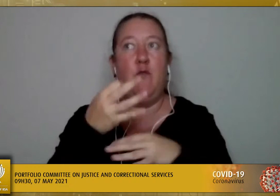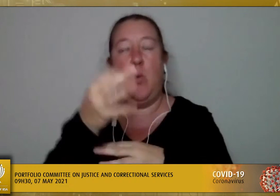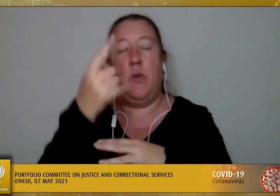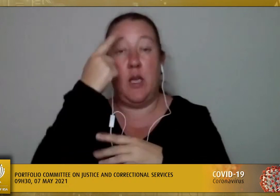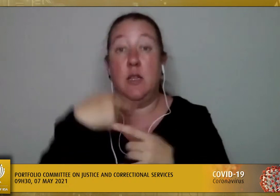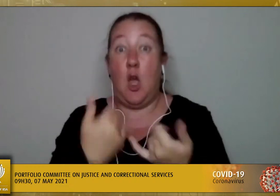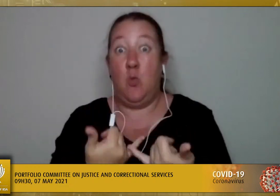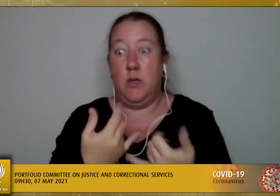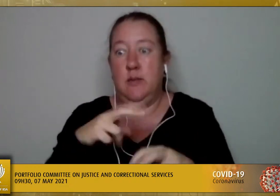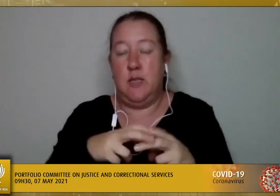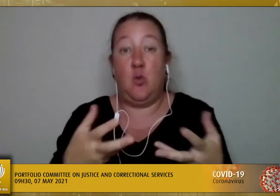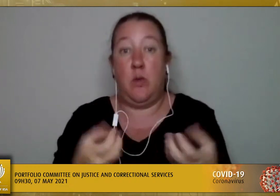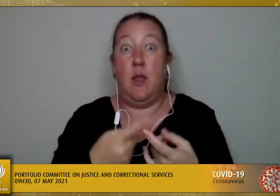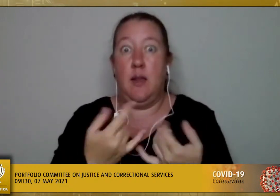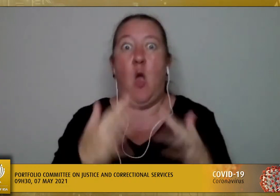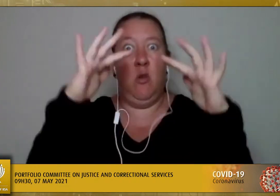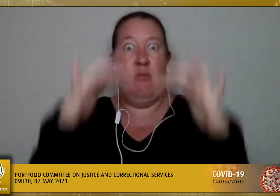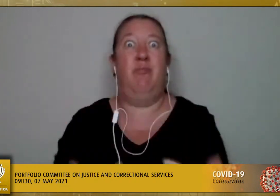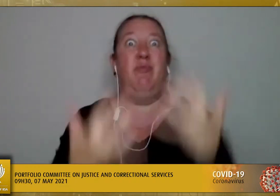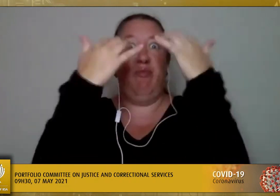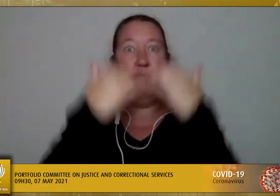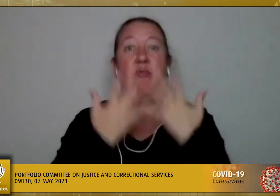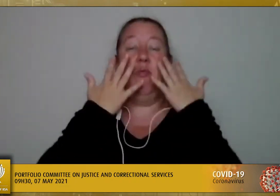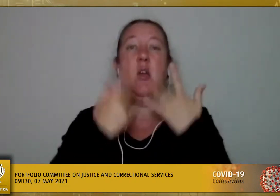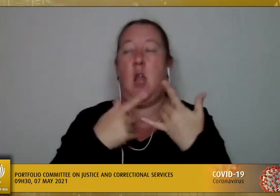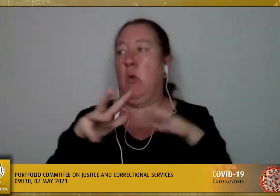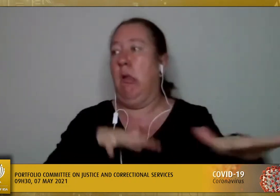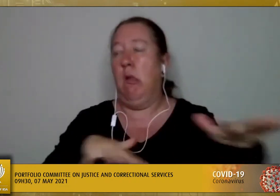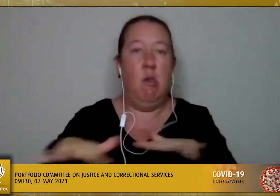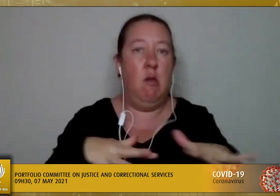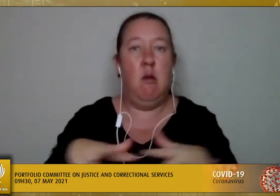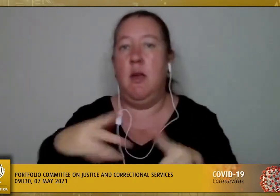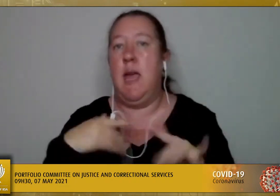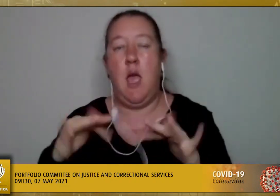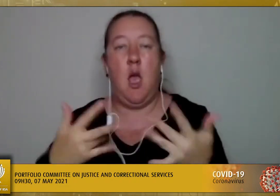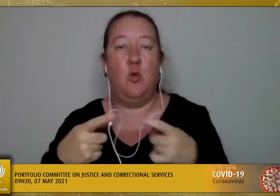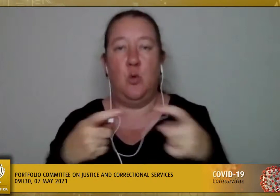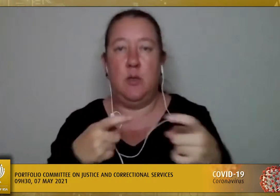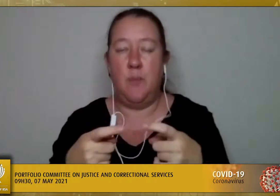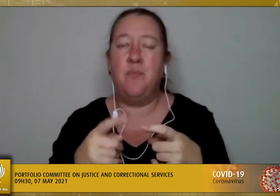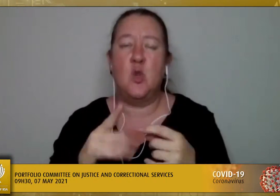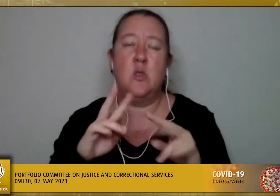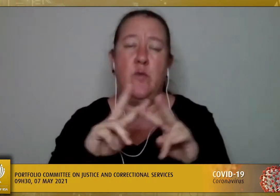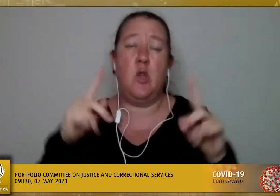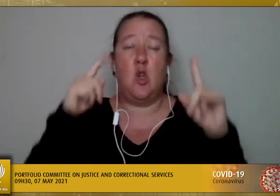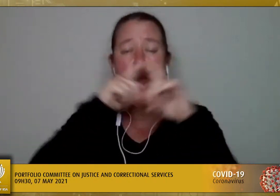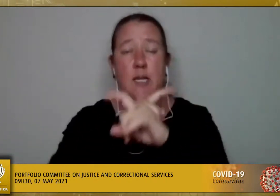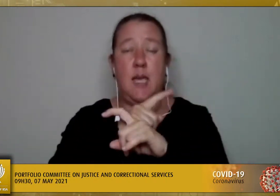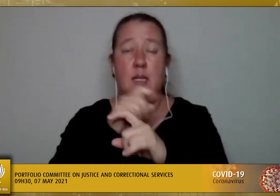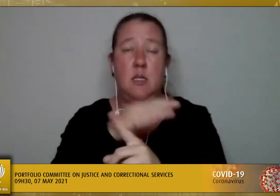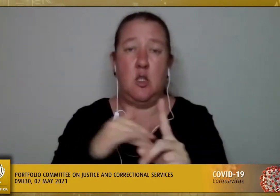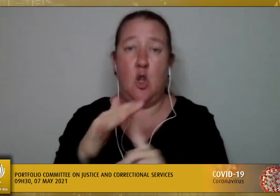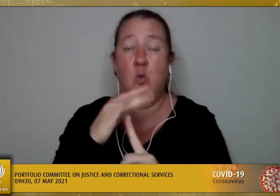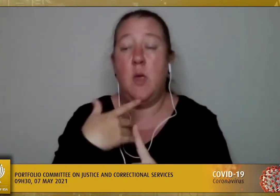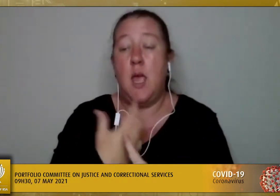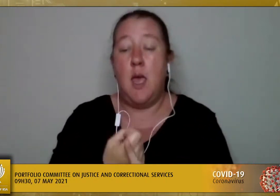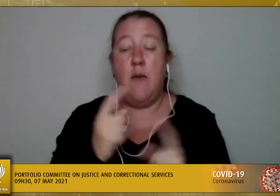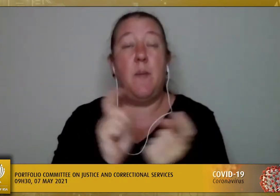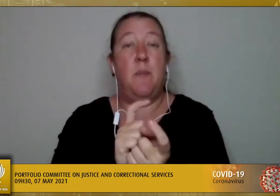cross-crest on Shore and we're scrambling around trying to figure out how to deal with this so it's a very complicated scenario we are having a